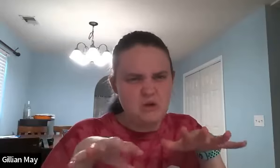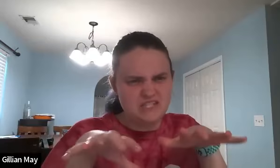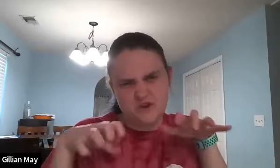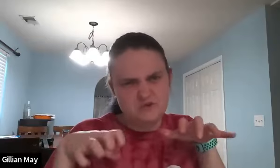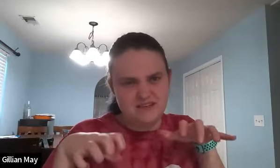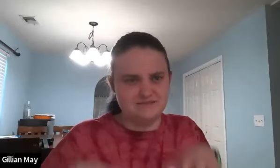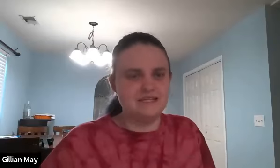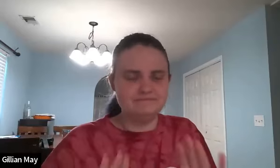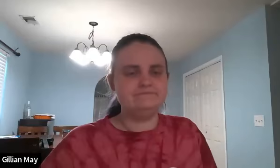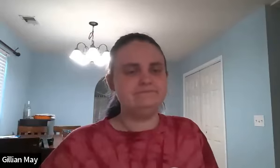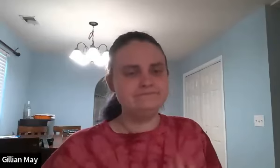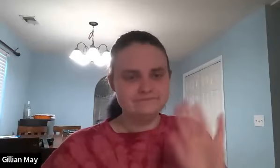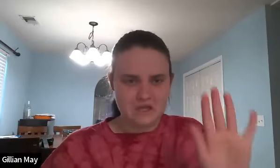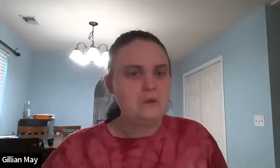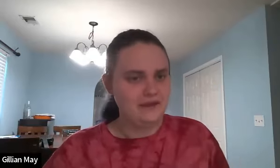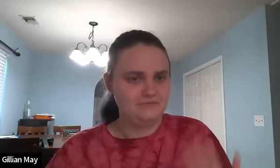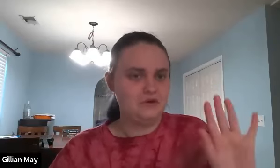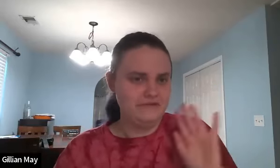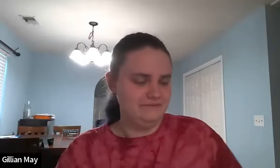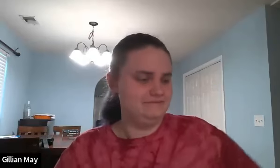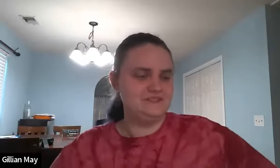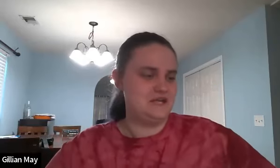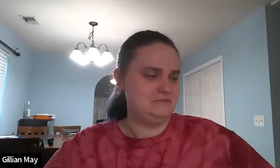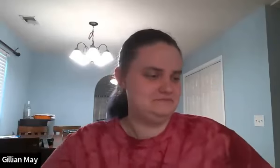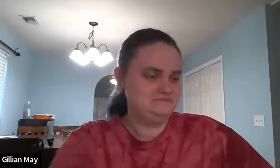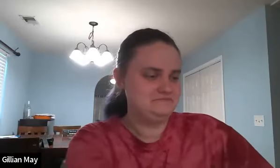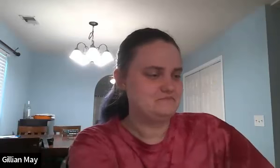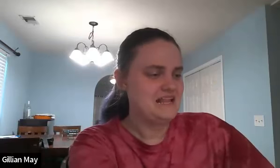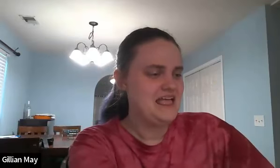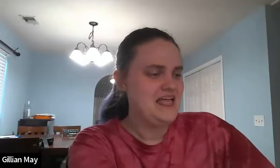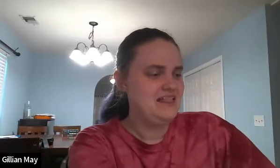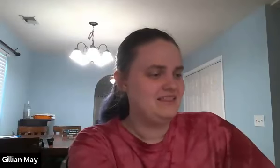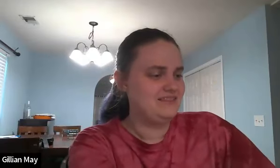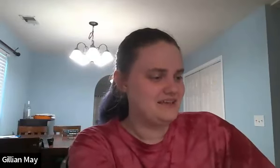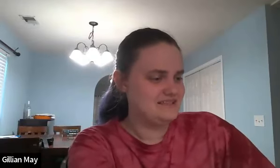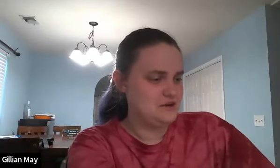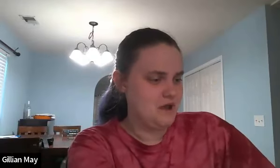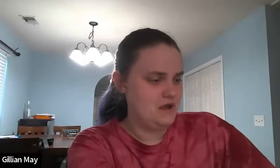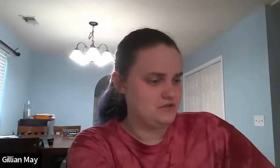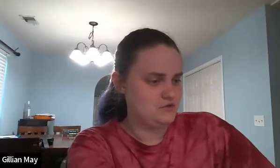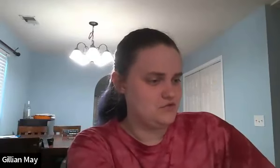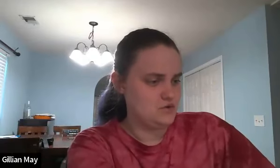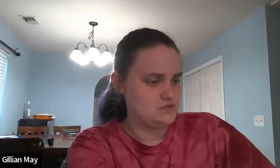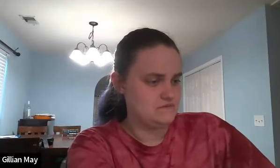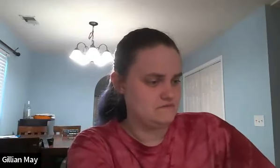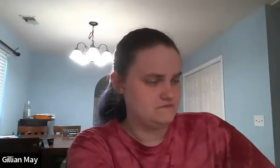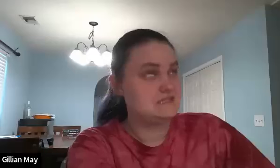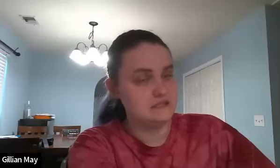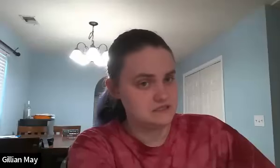it's frozen. It's like, okay, we're fine. So let's go back through those 6 since